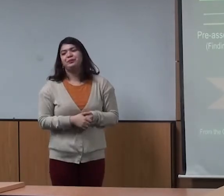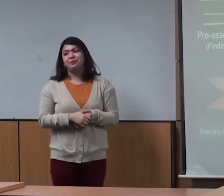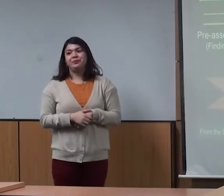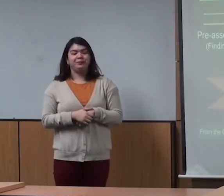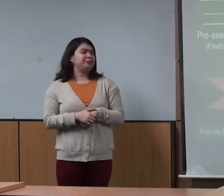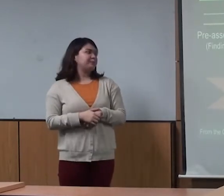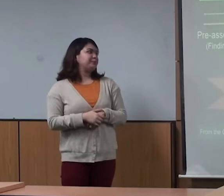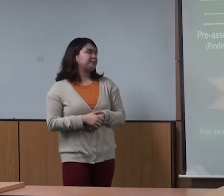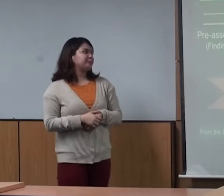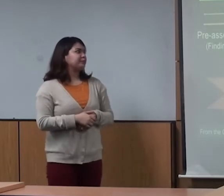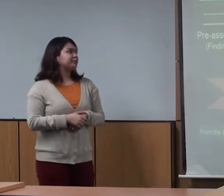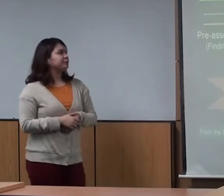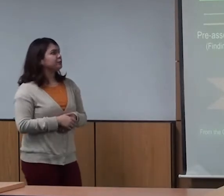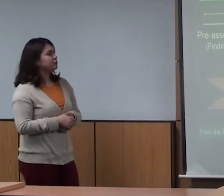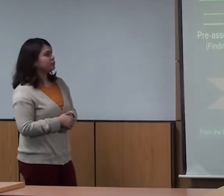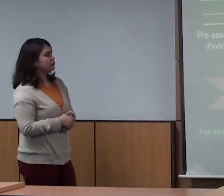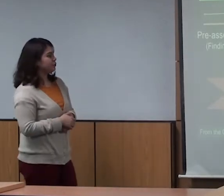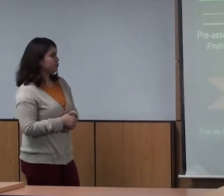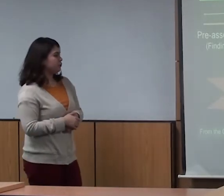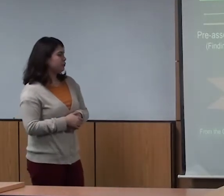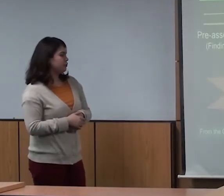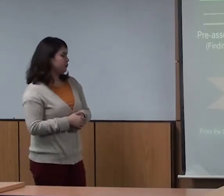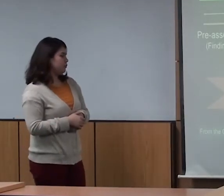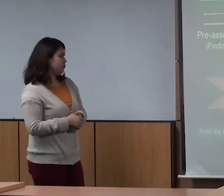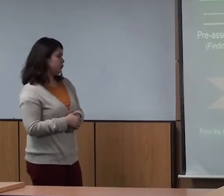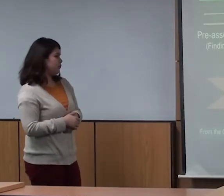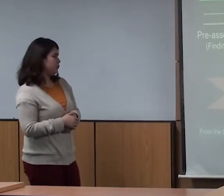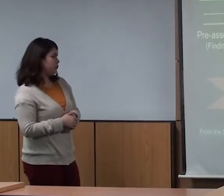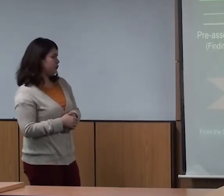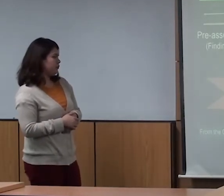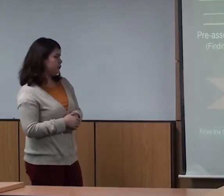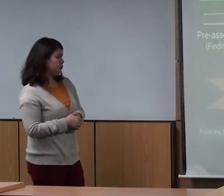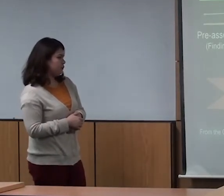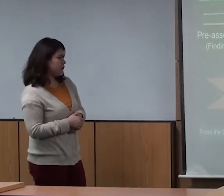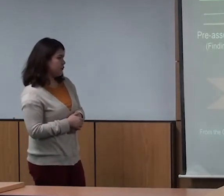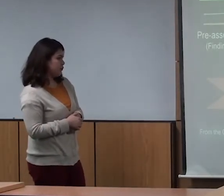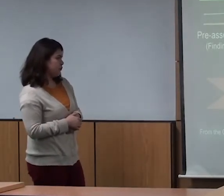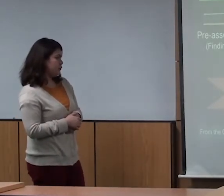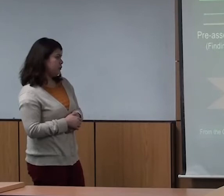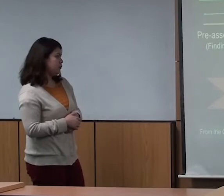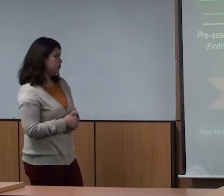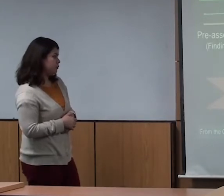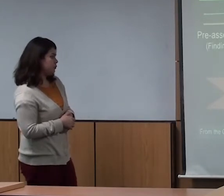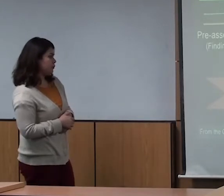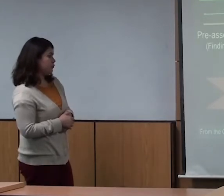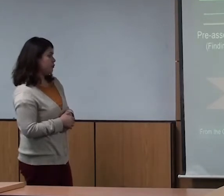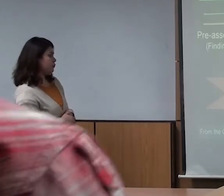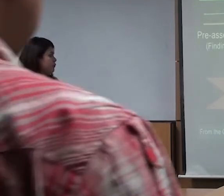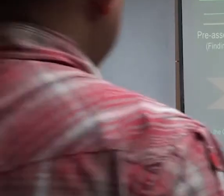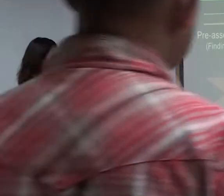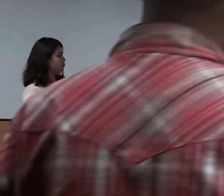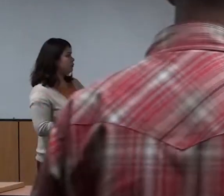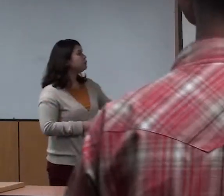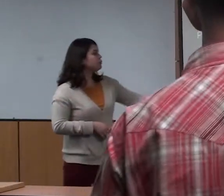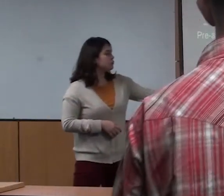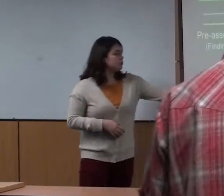already learn something. So as Peregrino, Chudowski, and Glazer said on